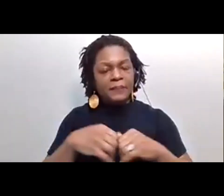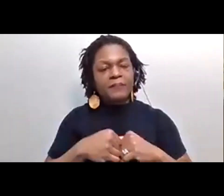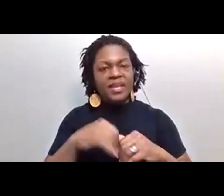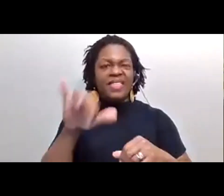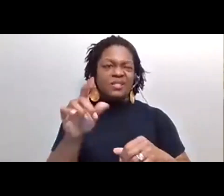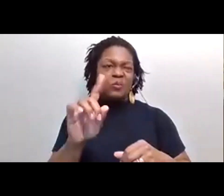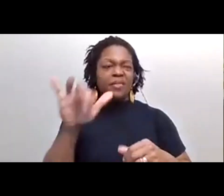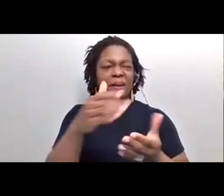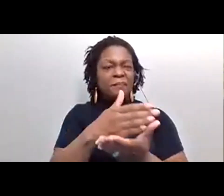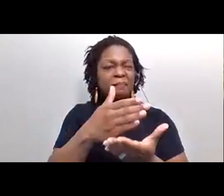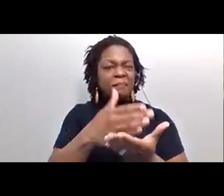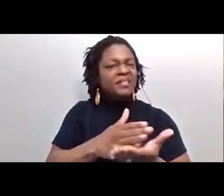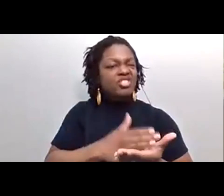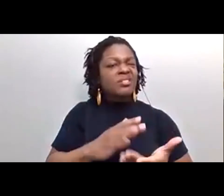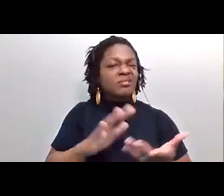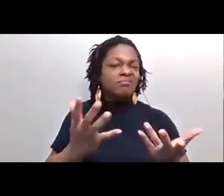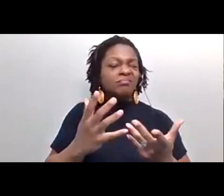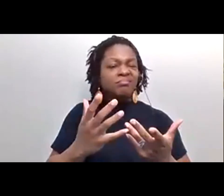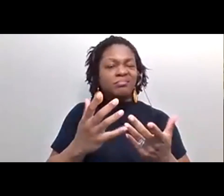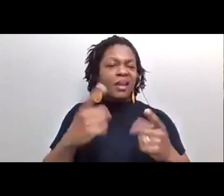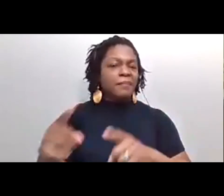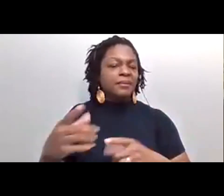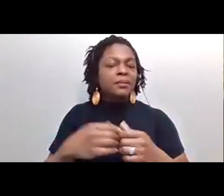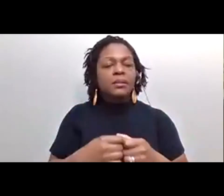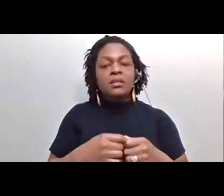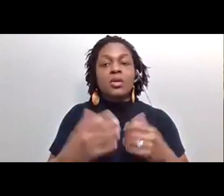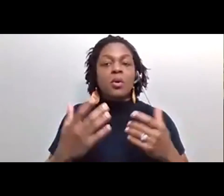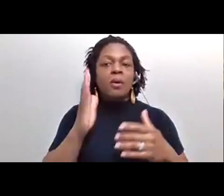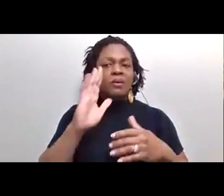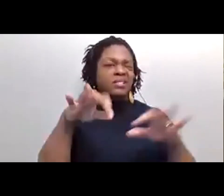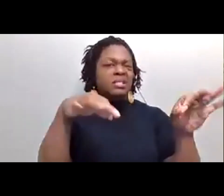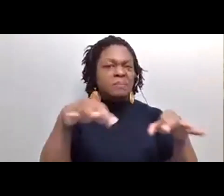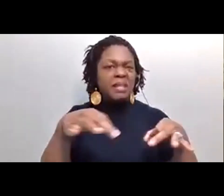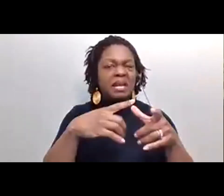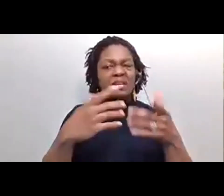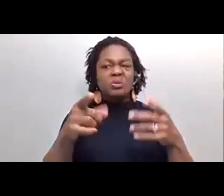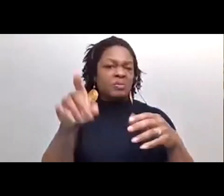I guess I'll just run through these and then maybe do questions at the end or comments at the end, if that makes sense.